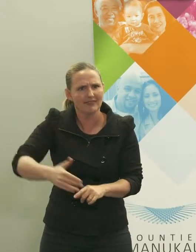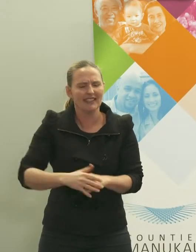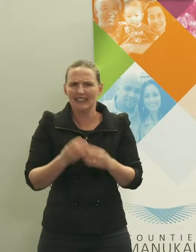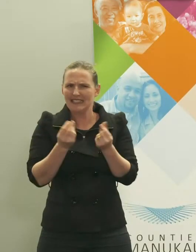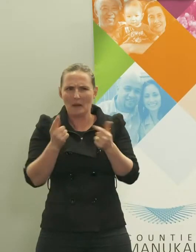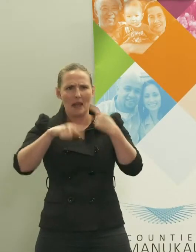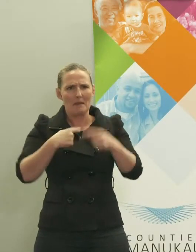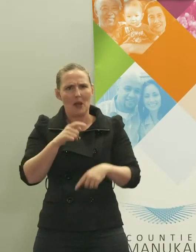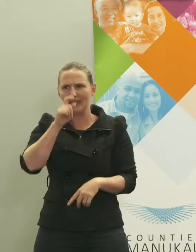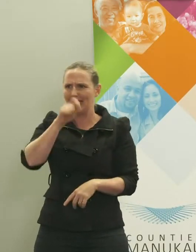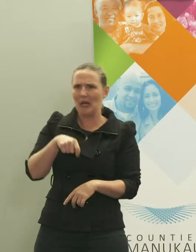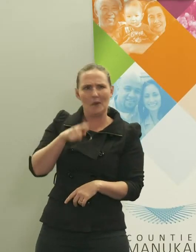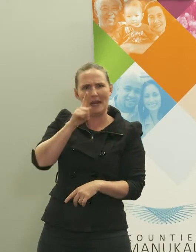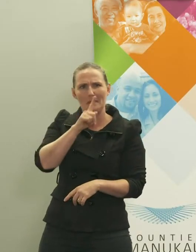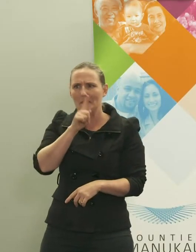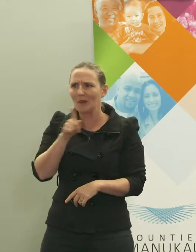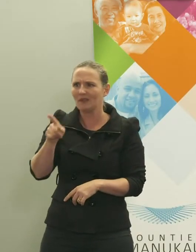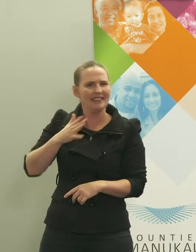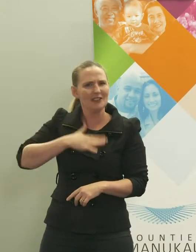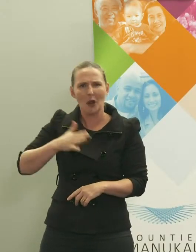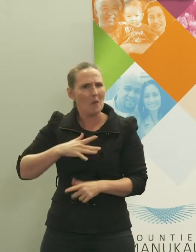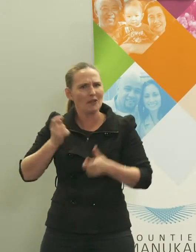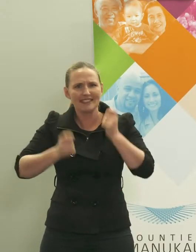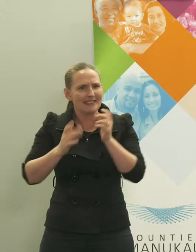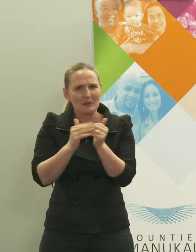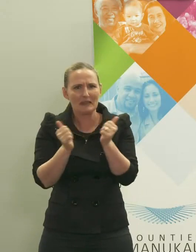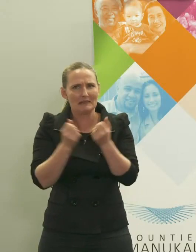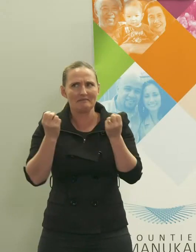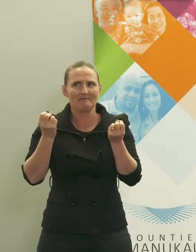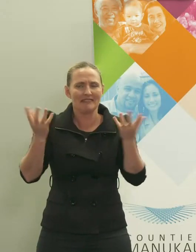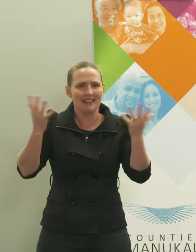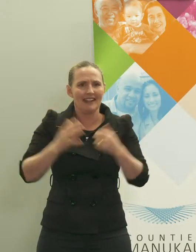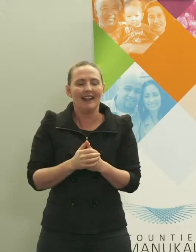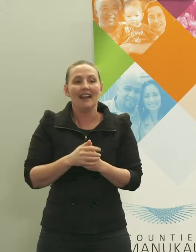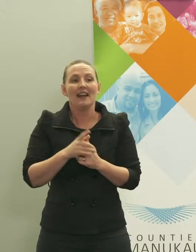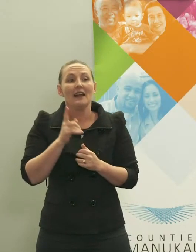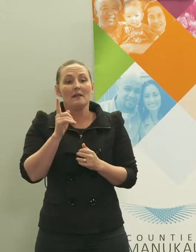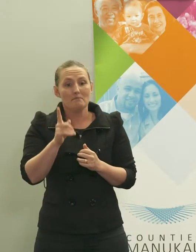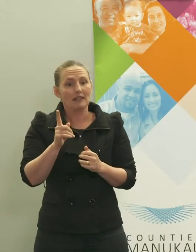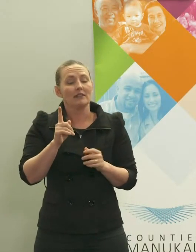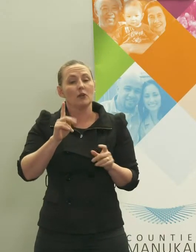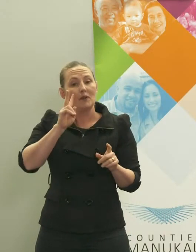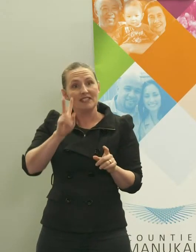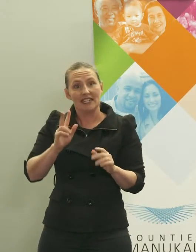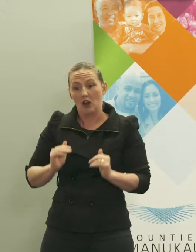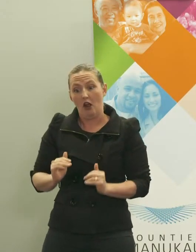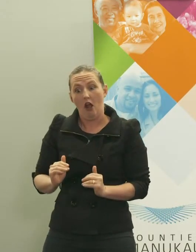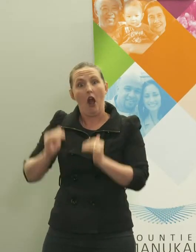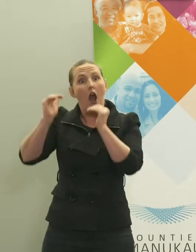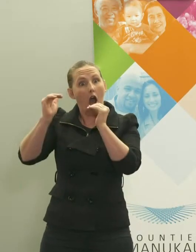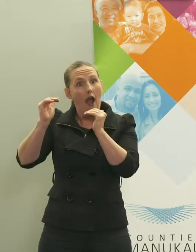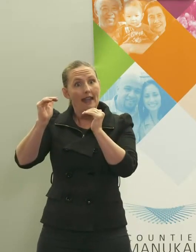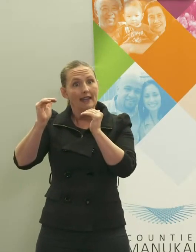testing since we started it earlier in the year. But we have seen higher than our average test numbers on